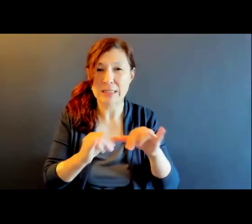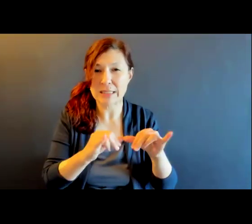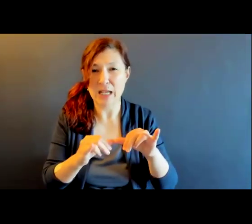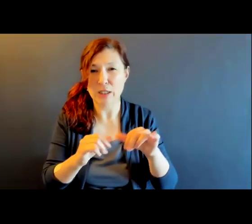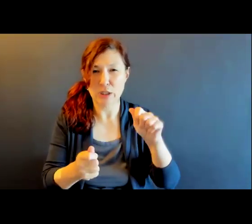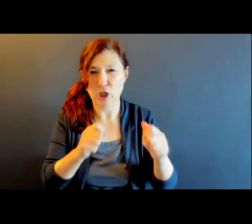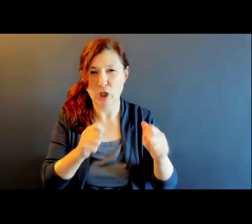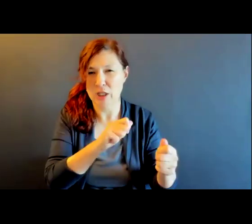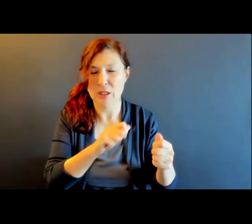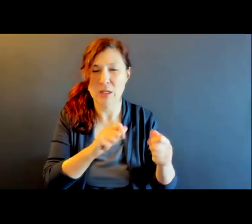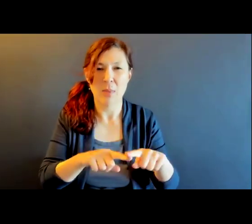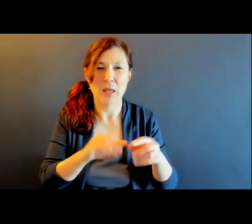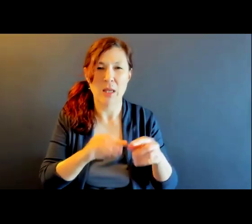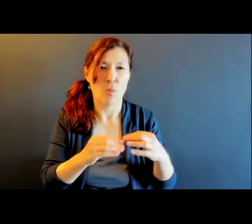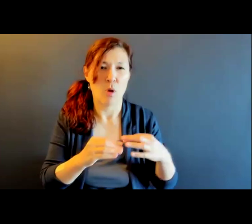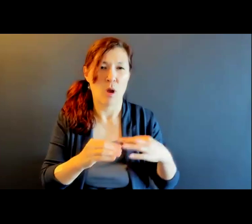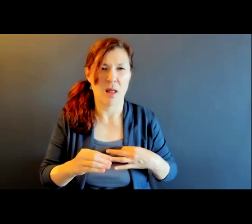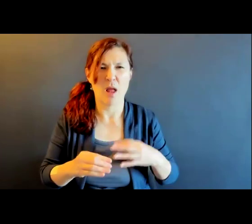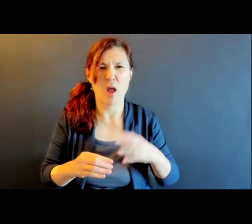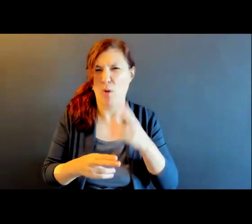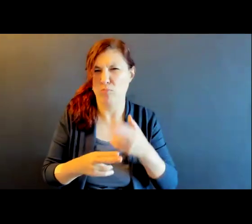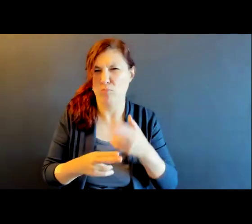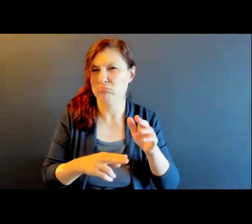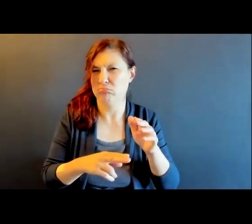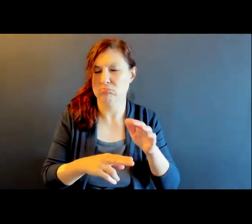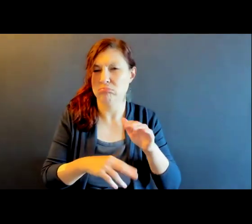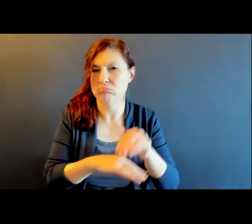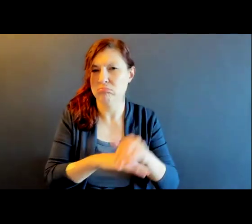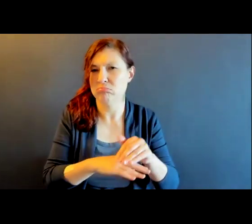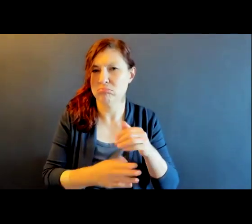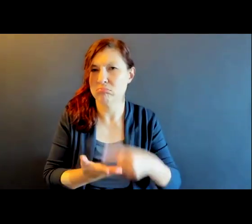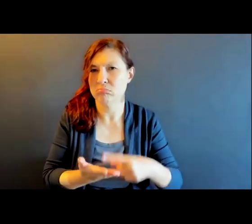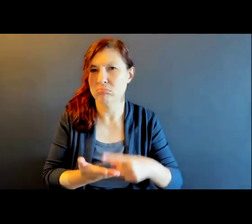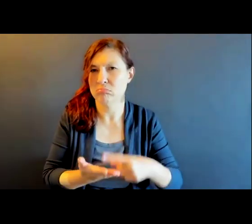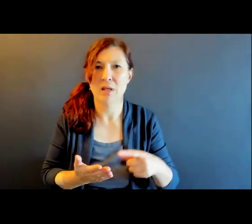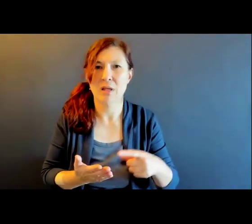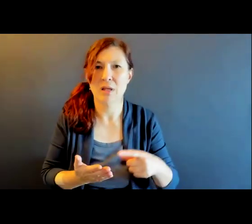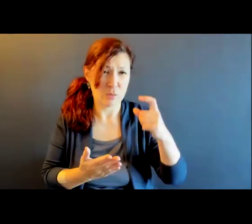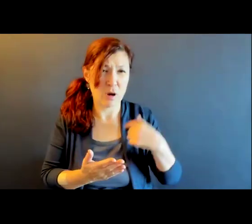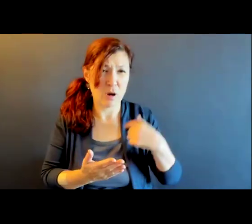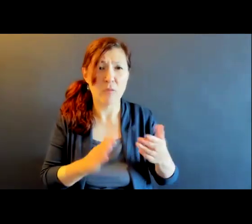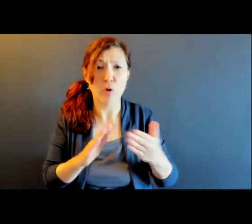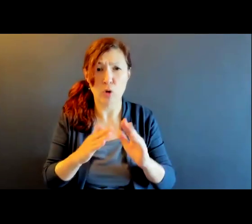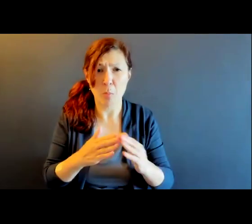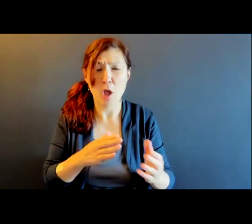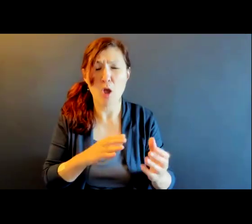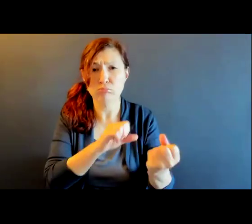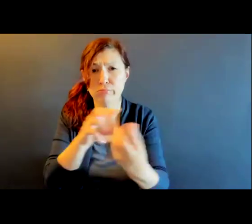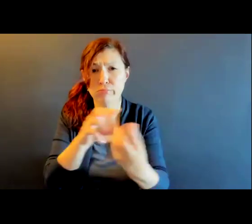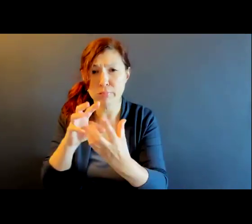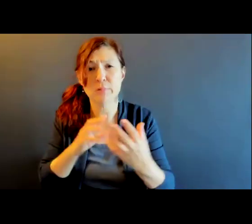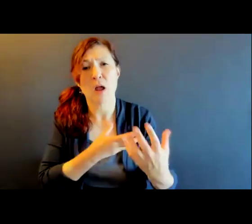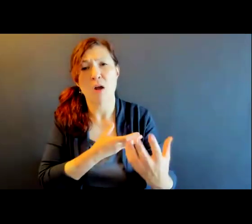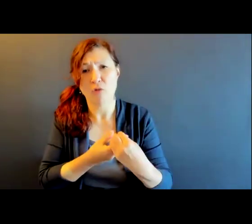into briefly tonight. This summer, there was some community engagement, of which we will outline and share some